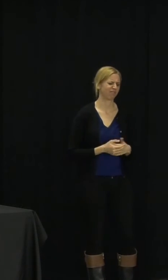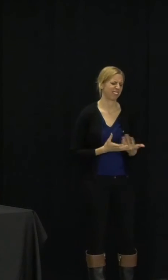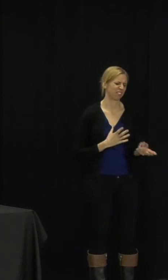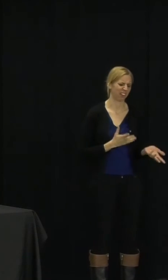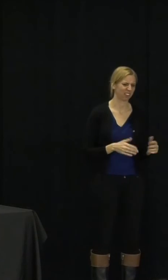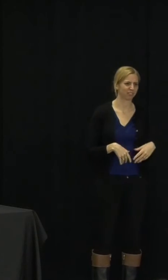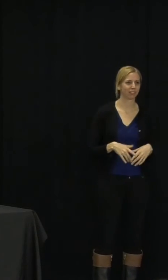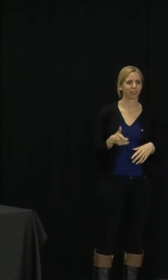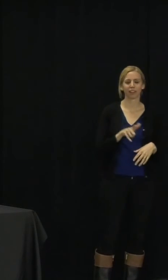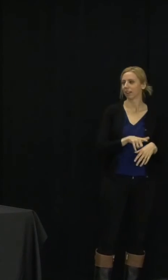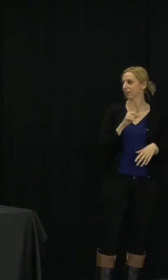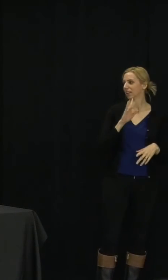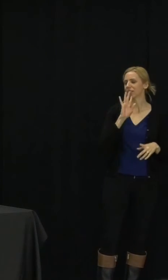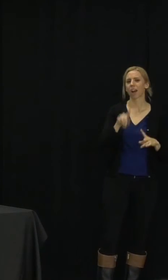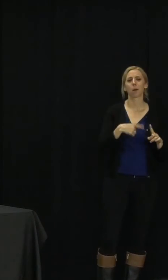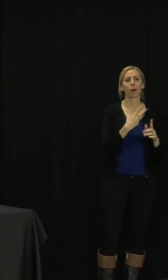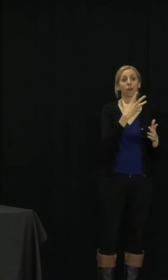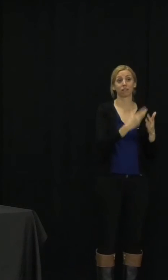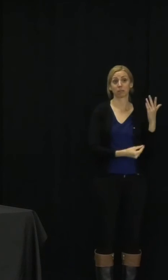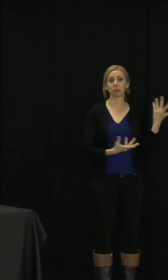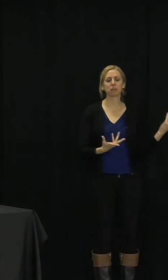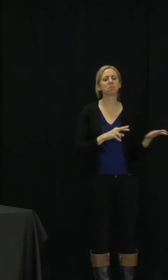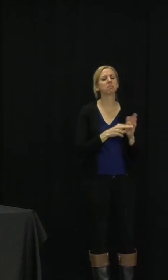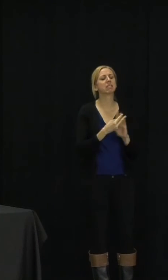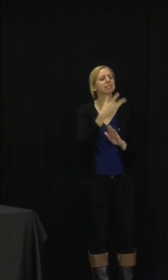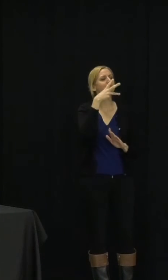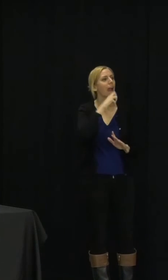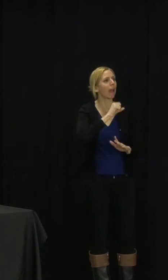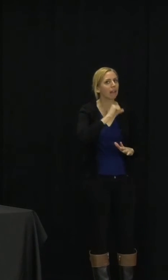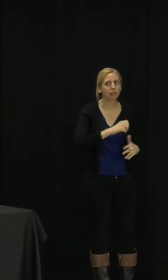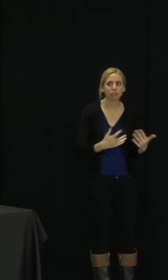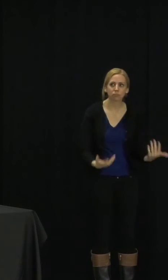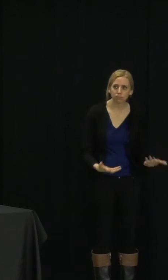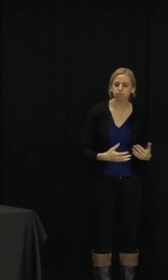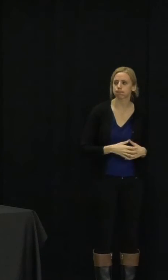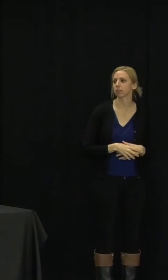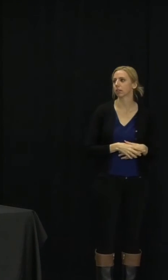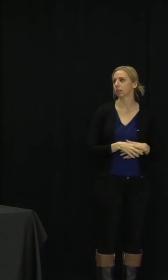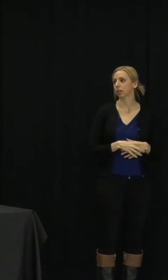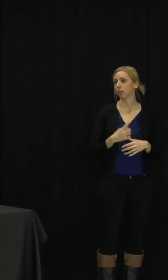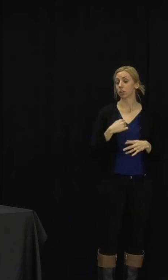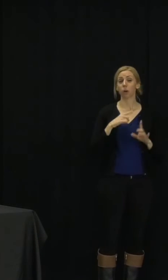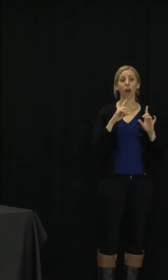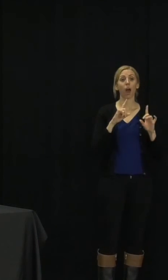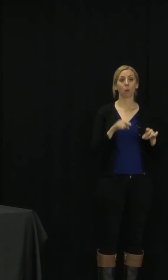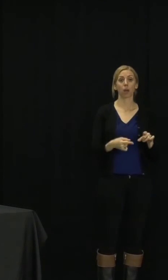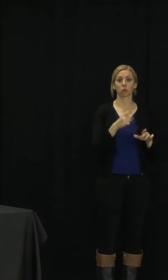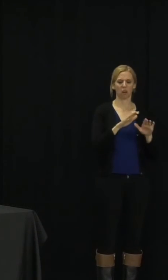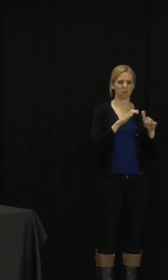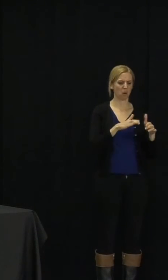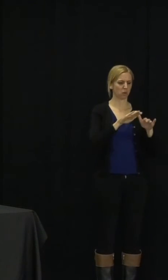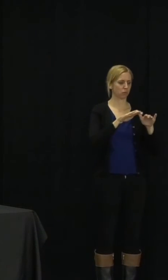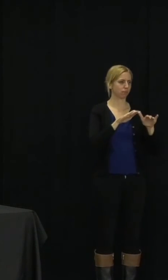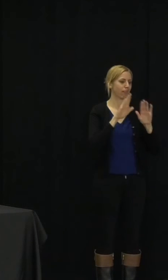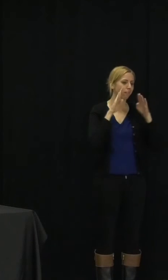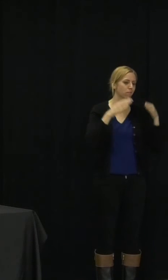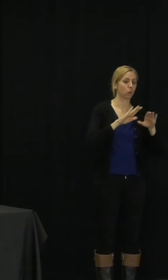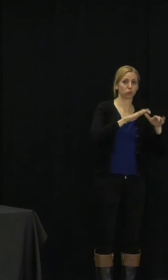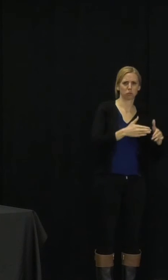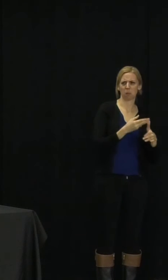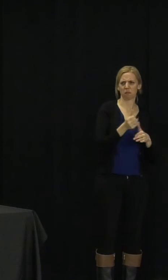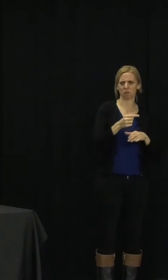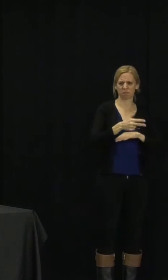language. Where I and a number of people nodding their head up and down in this room have